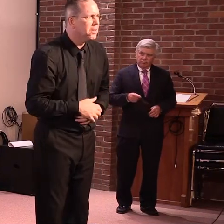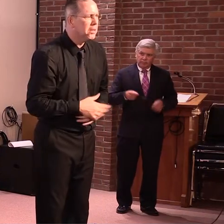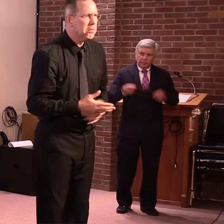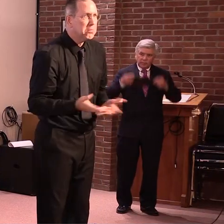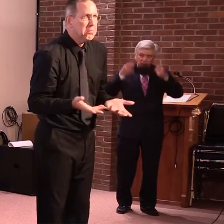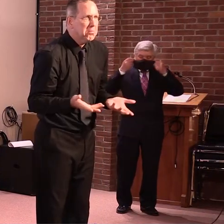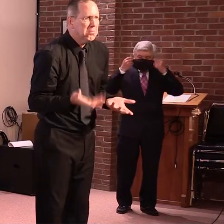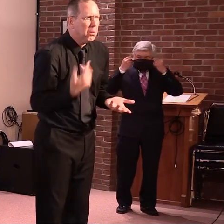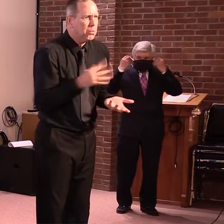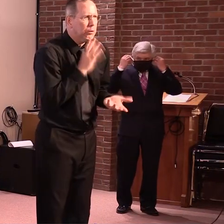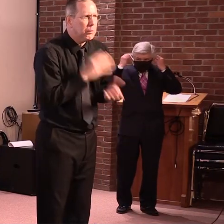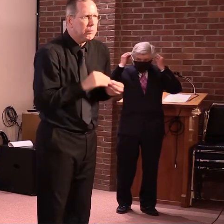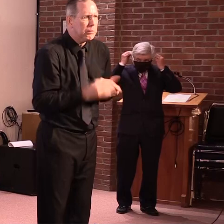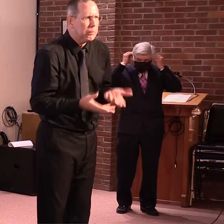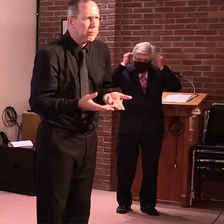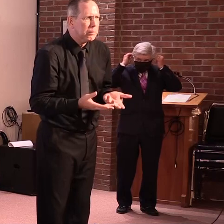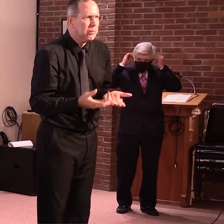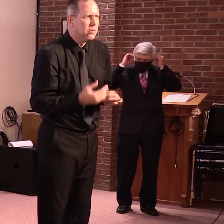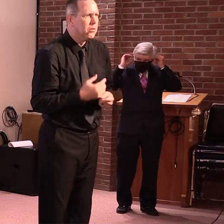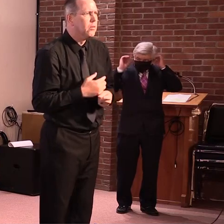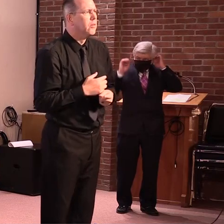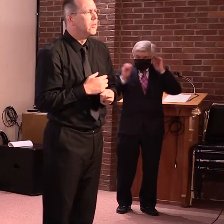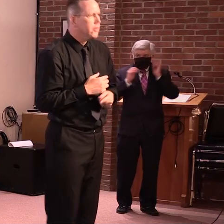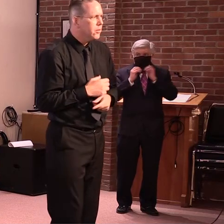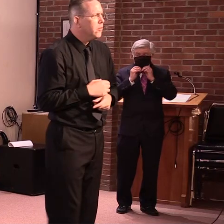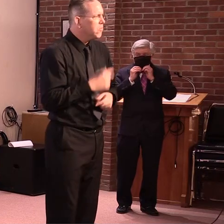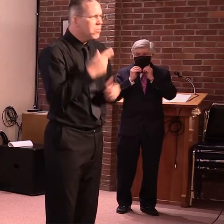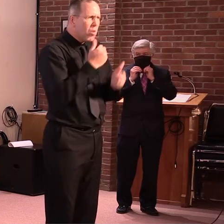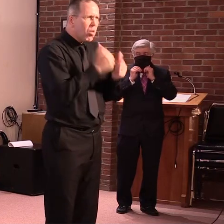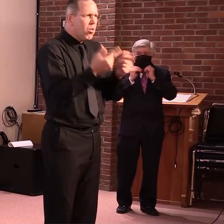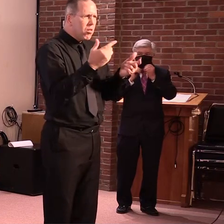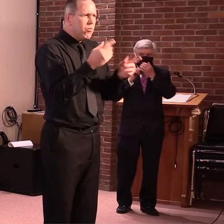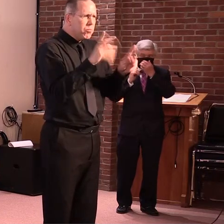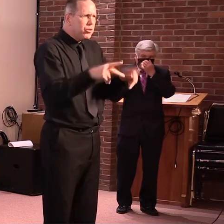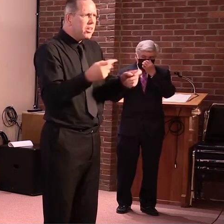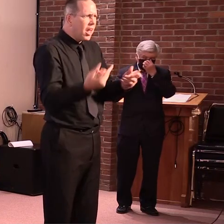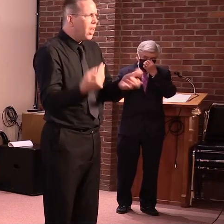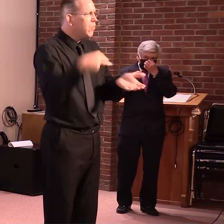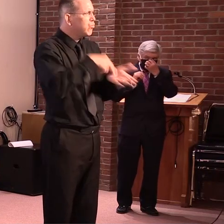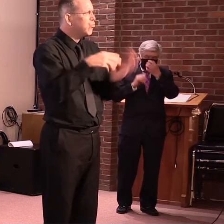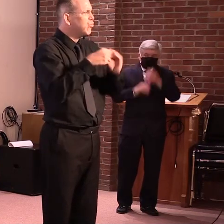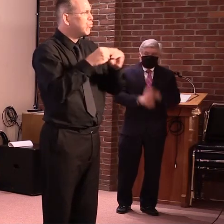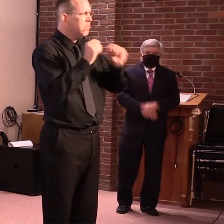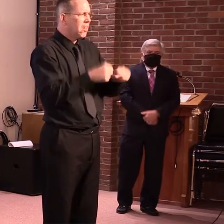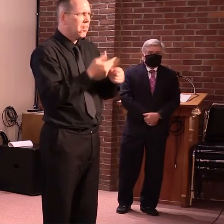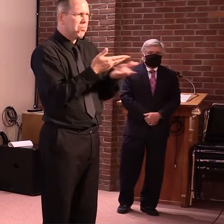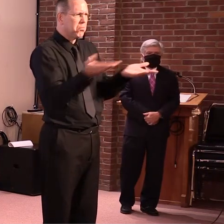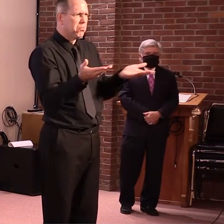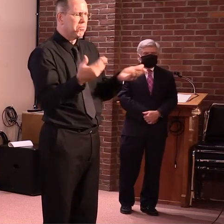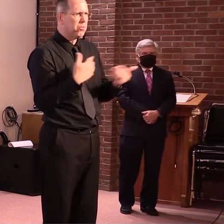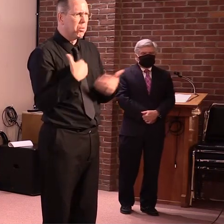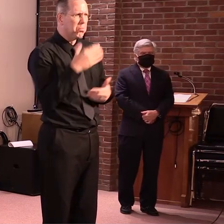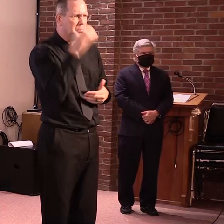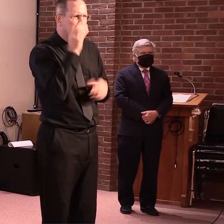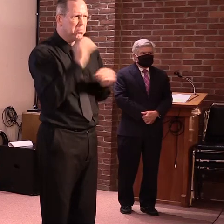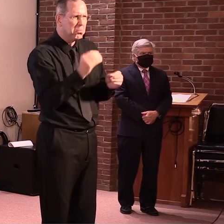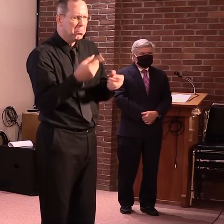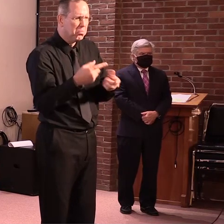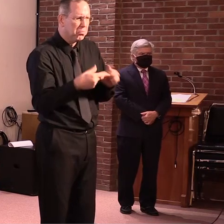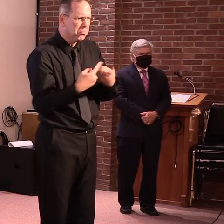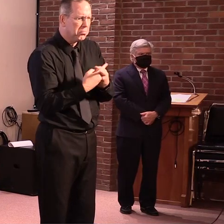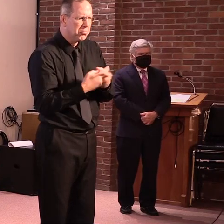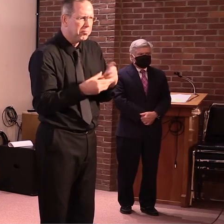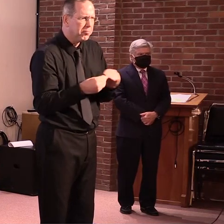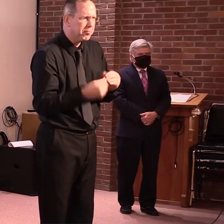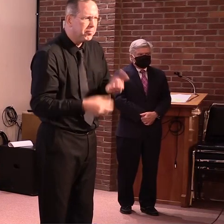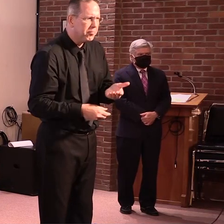I think all voices should be heard, and I think that it's been done from what I've seen. Okay, but that's